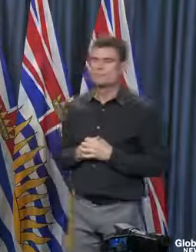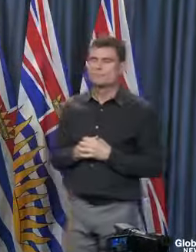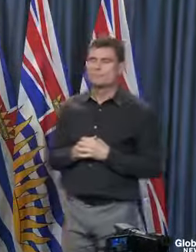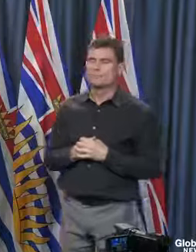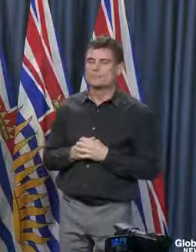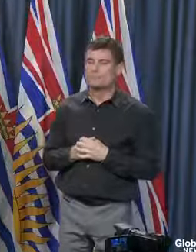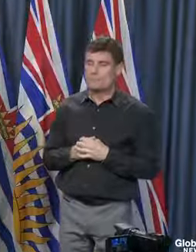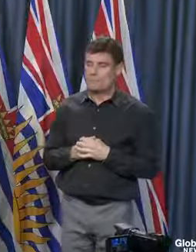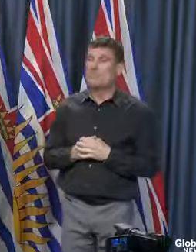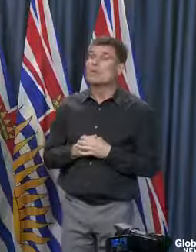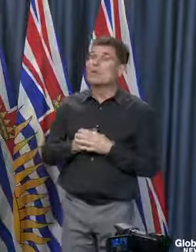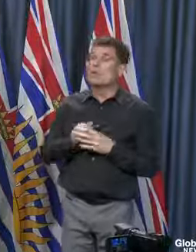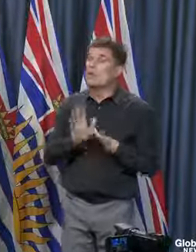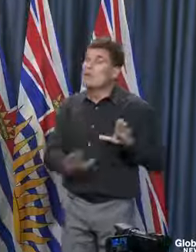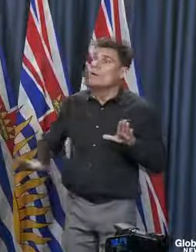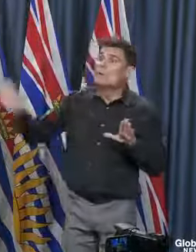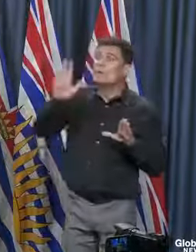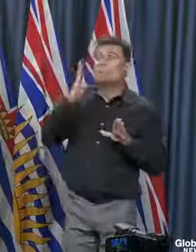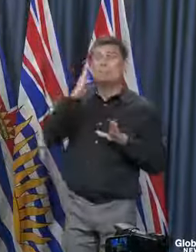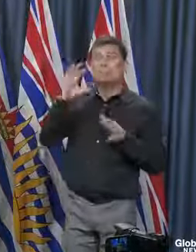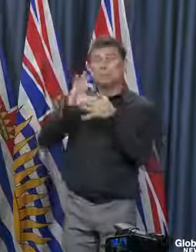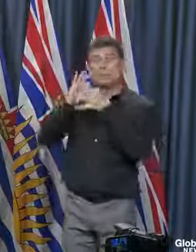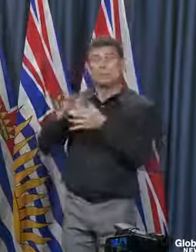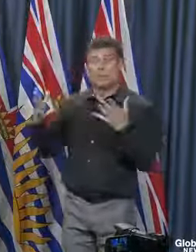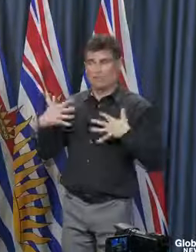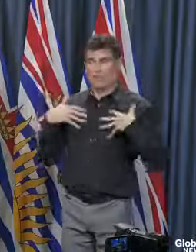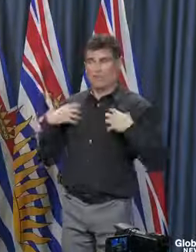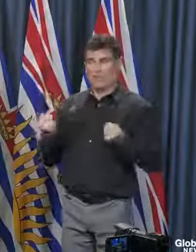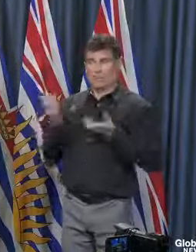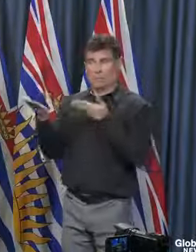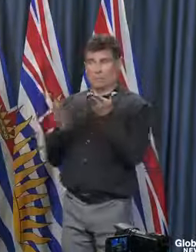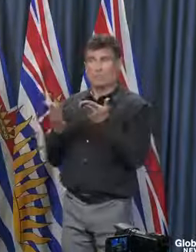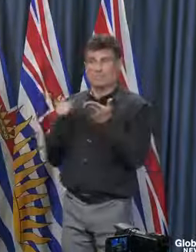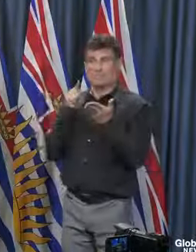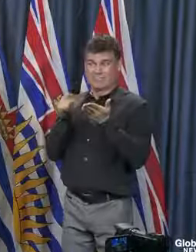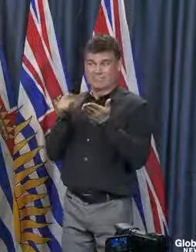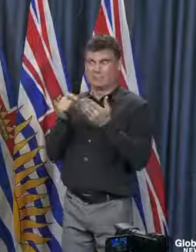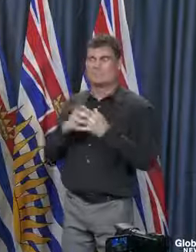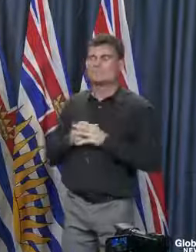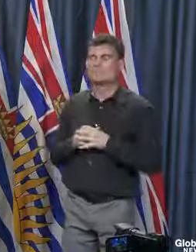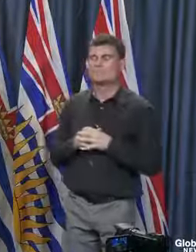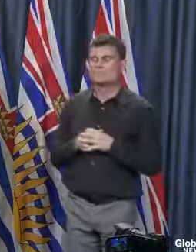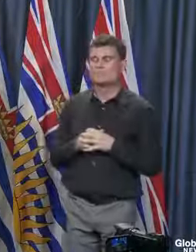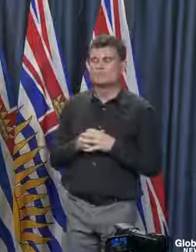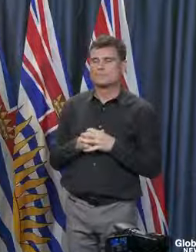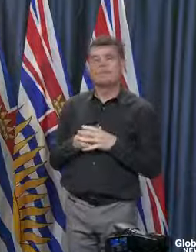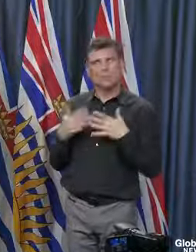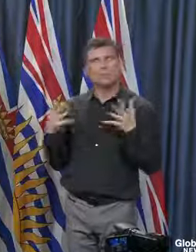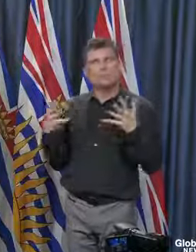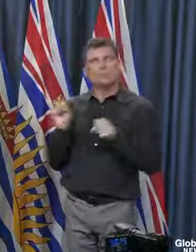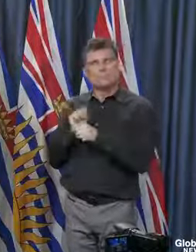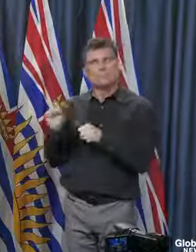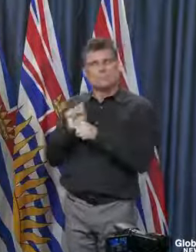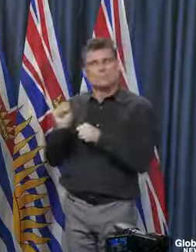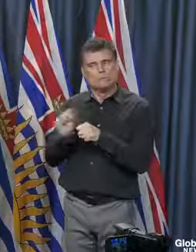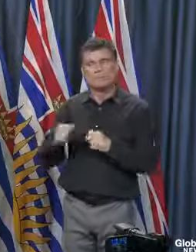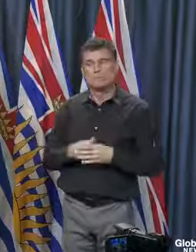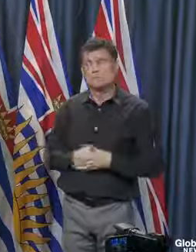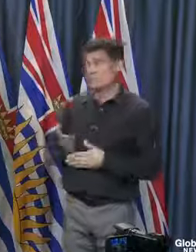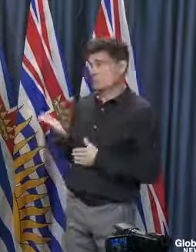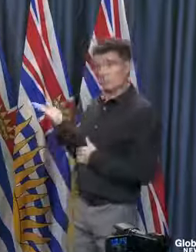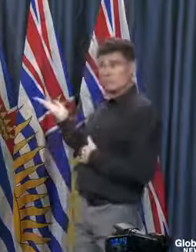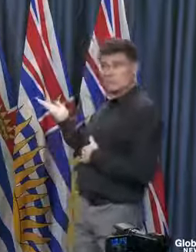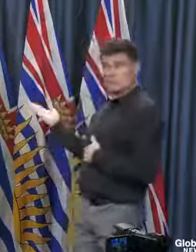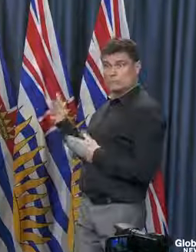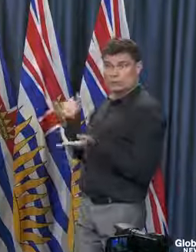want to just highlight the very significant measures that Dr. Henry has touched on today.